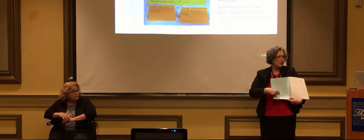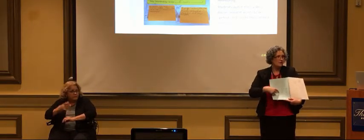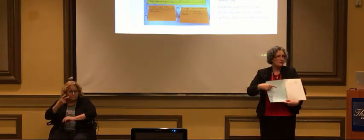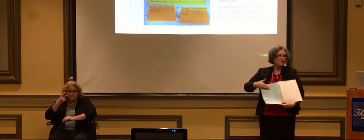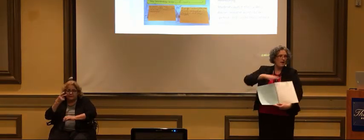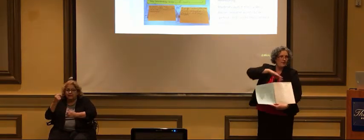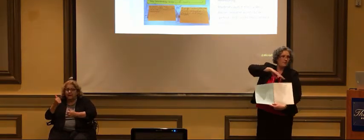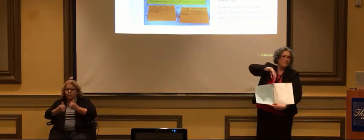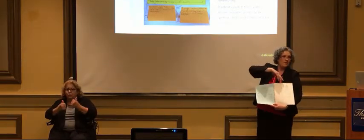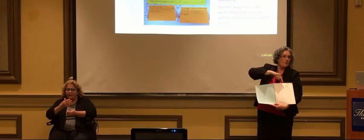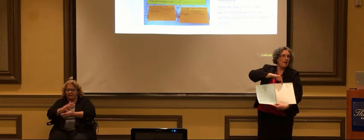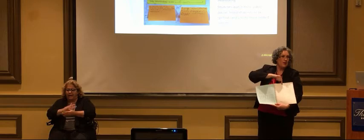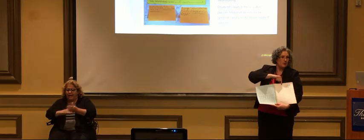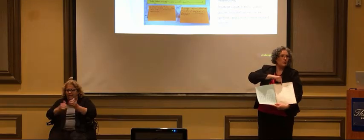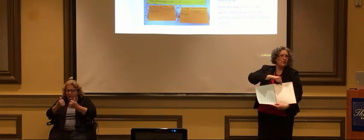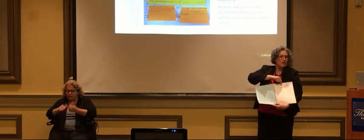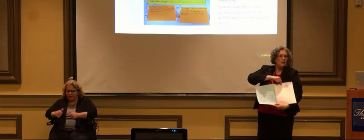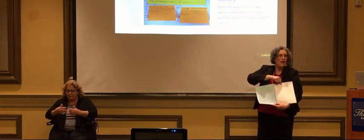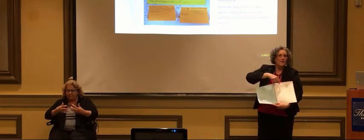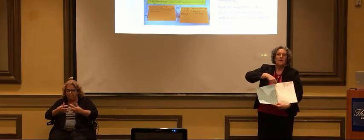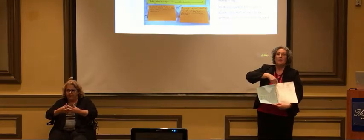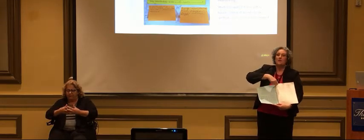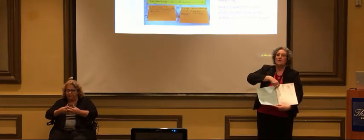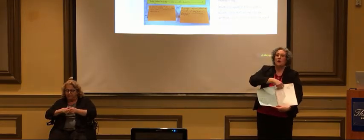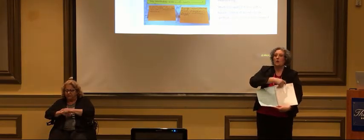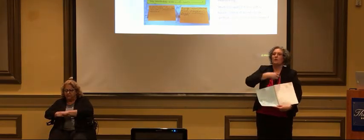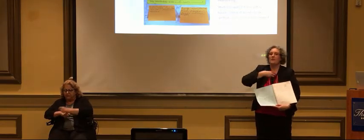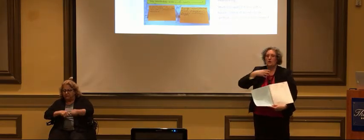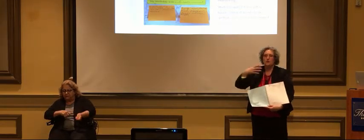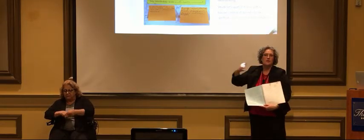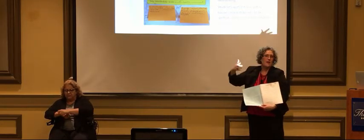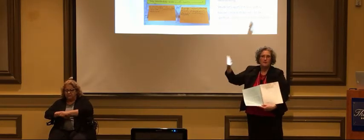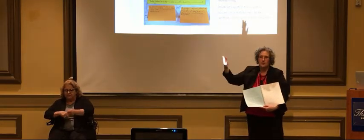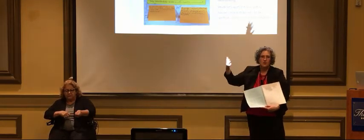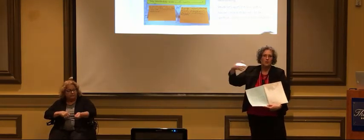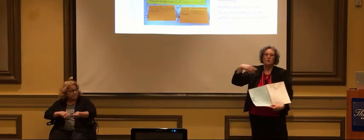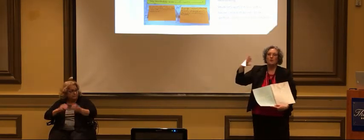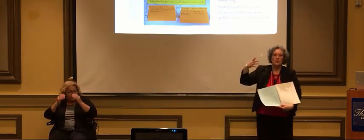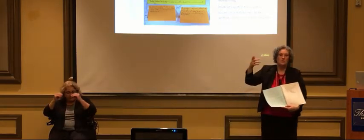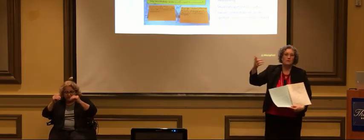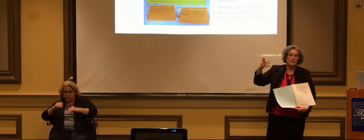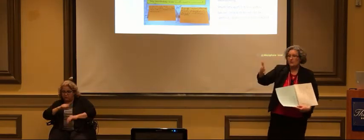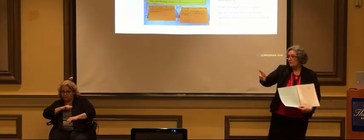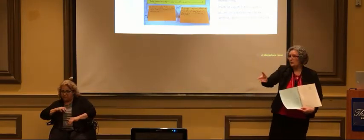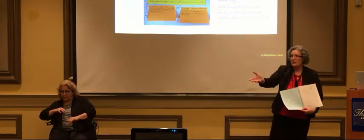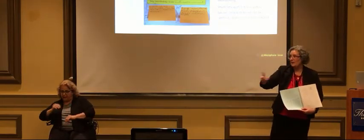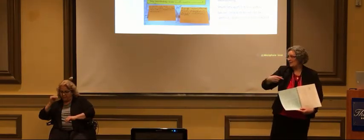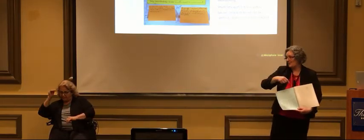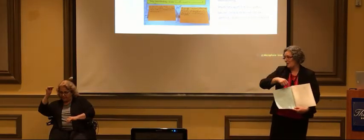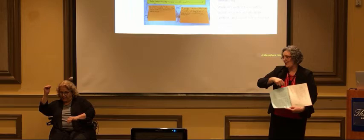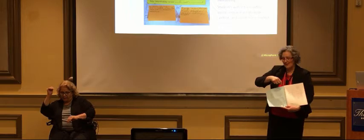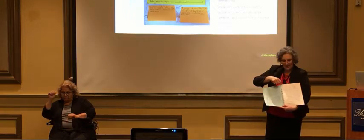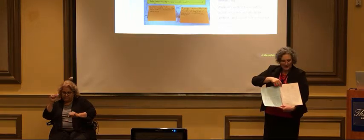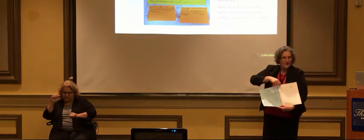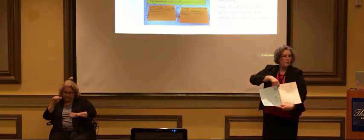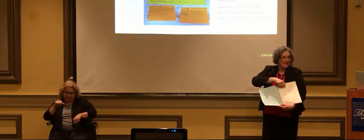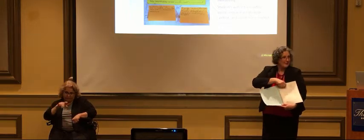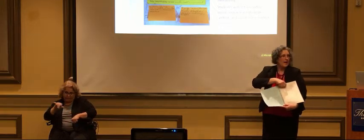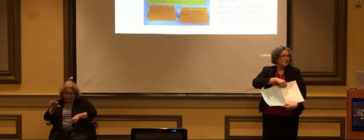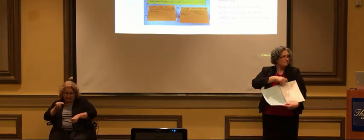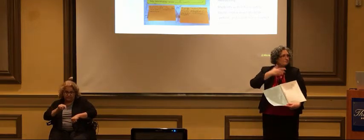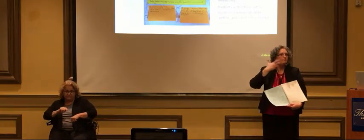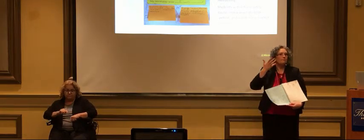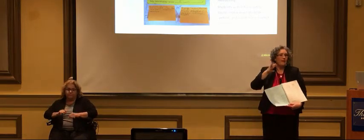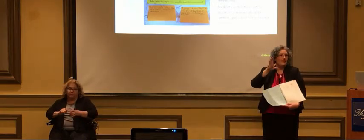handshake that matches, and then flip to that page. And then, so the teacher, the staff, the adult, whoever can sometimes appear can spell it,